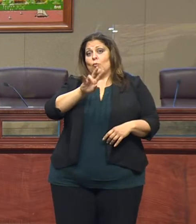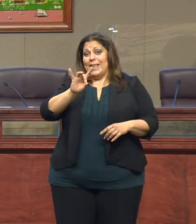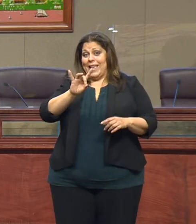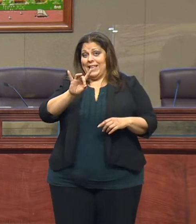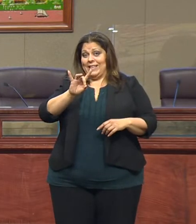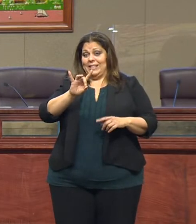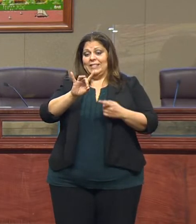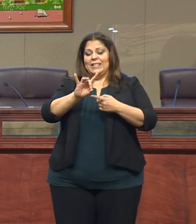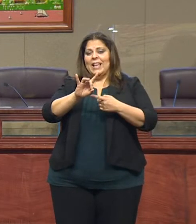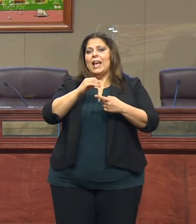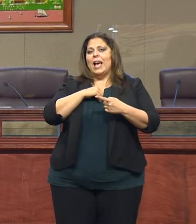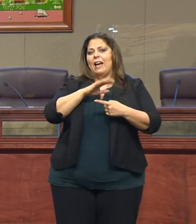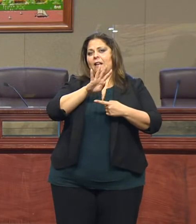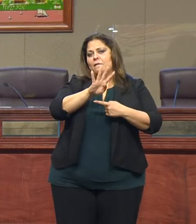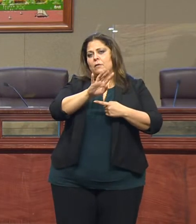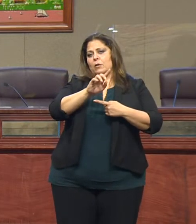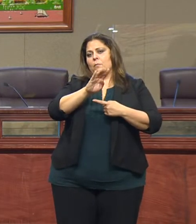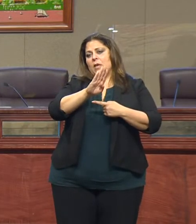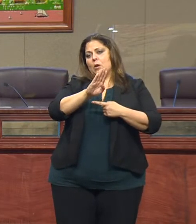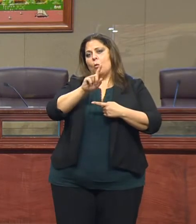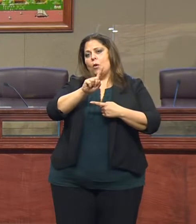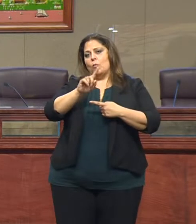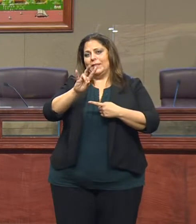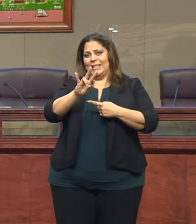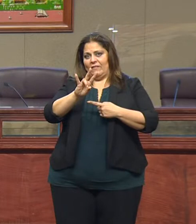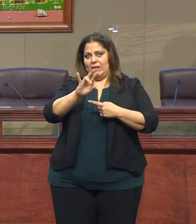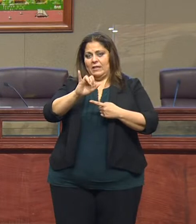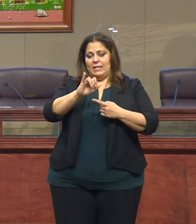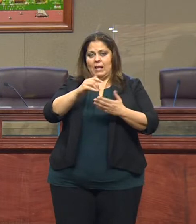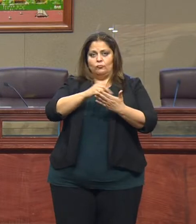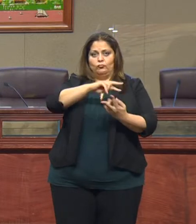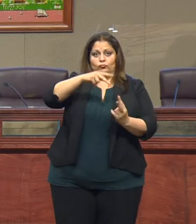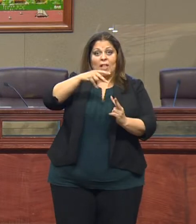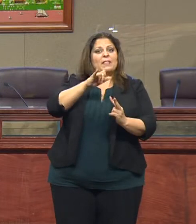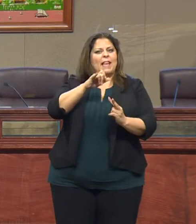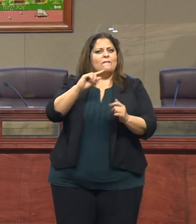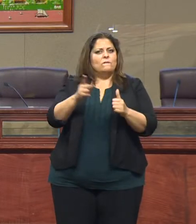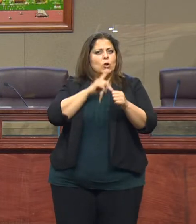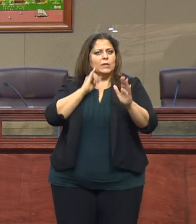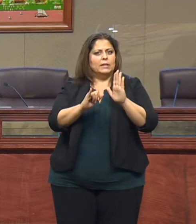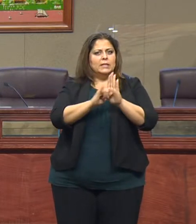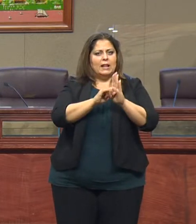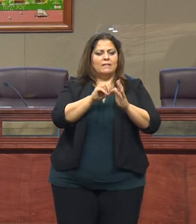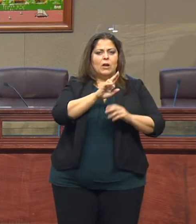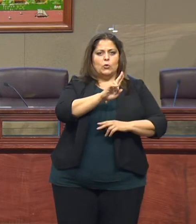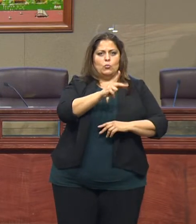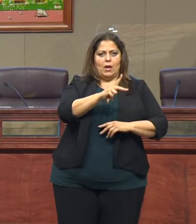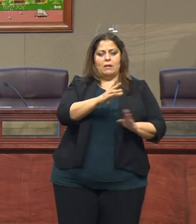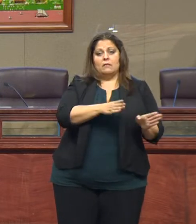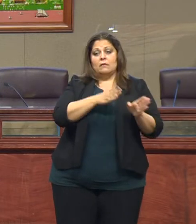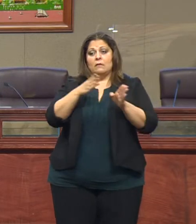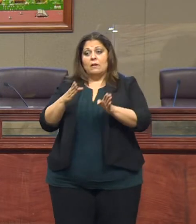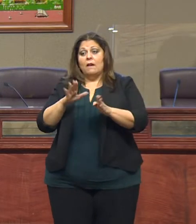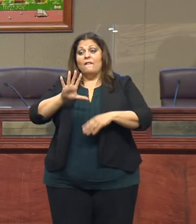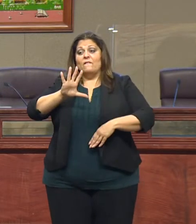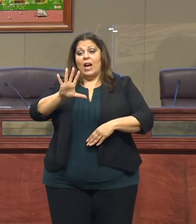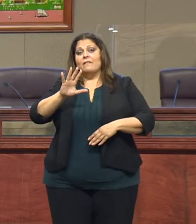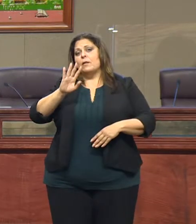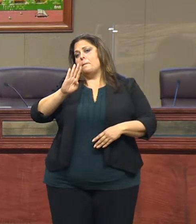the B117 variant, first identified in the UK, 5 cases of